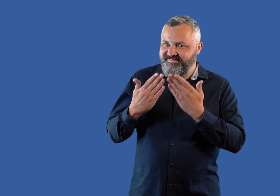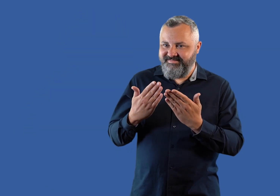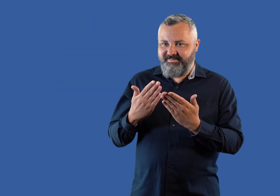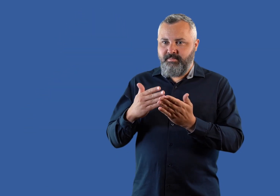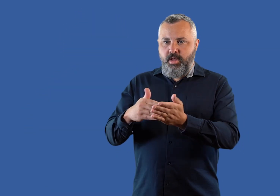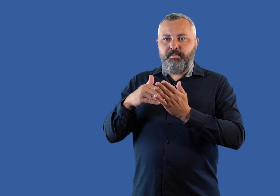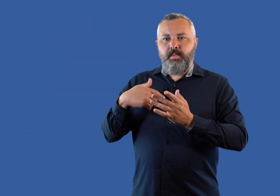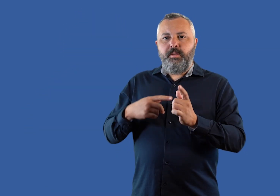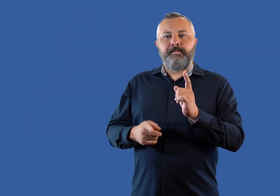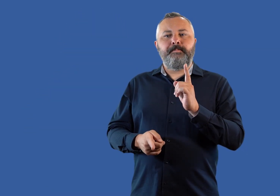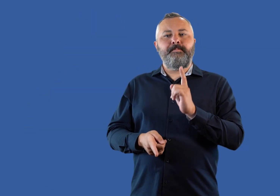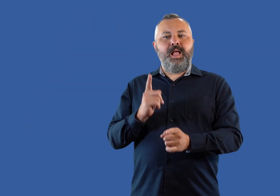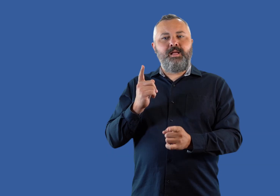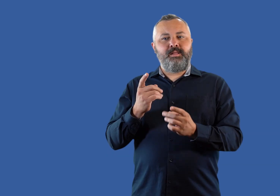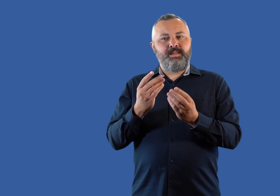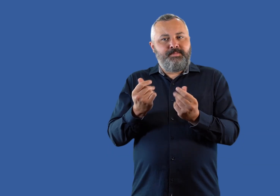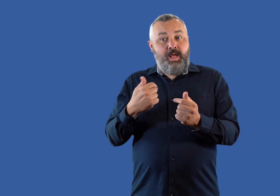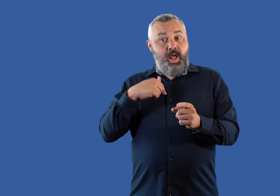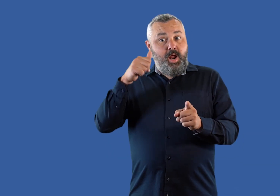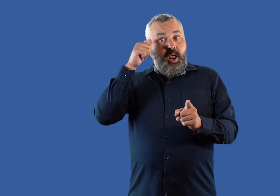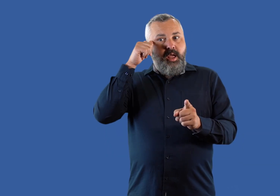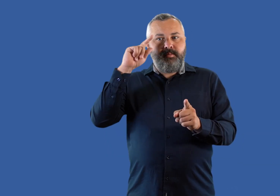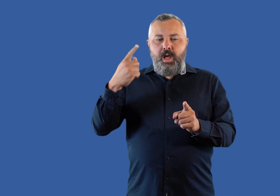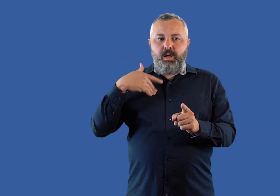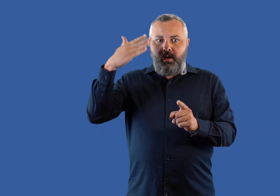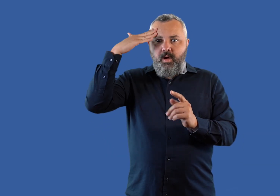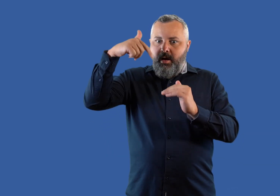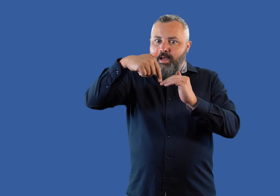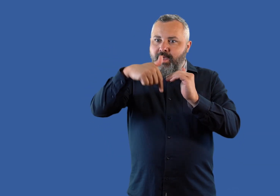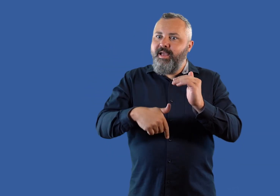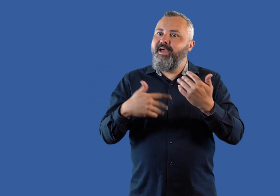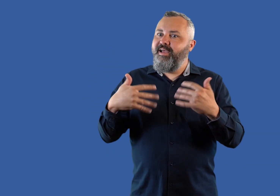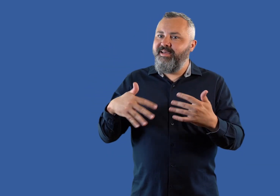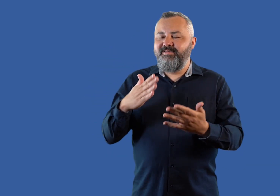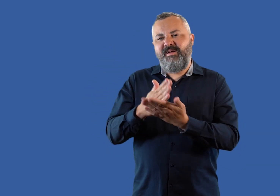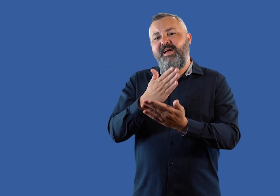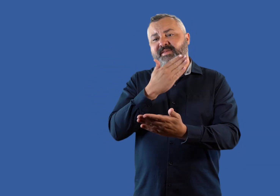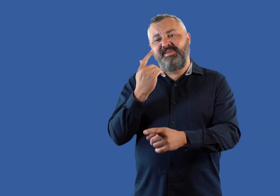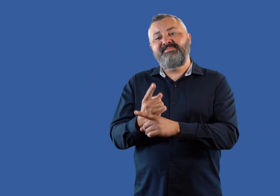Lynette. This has helped me understand something that I was aware of but didn't know the facts. It was really